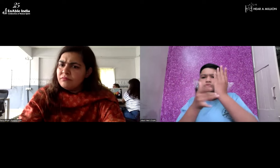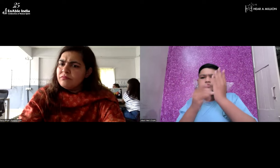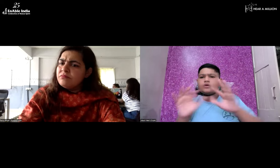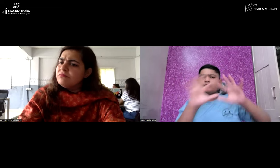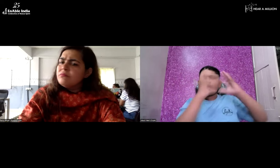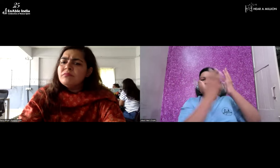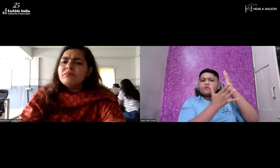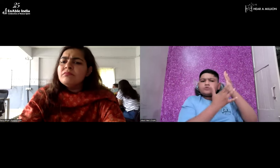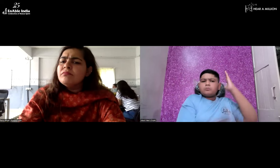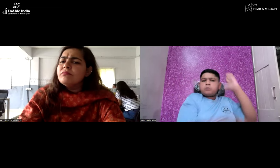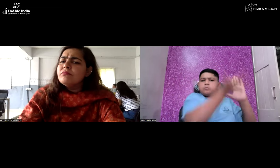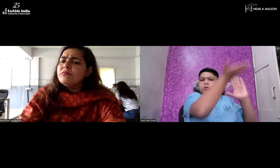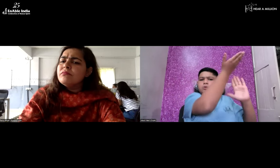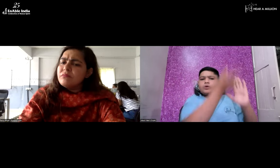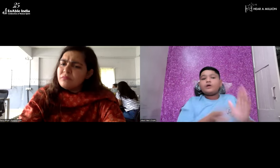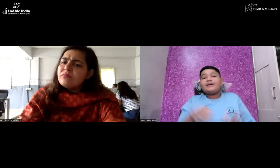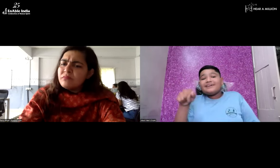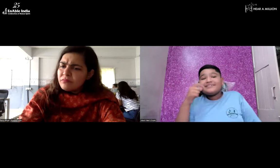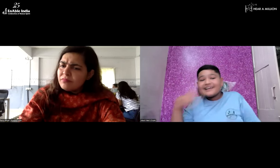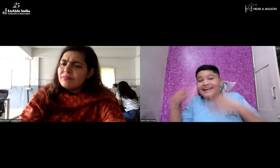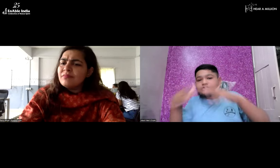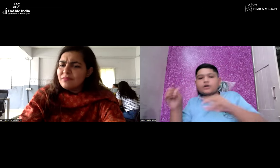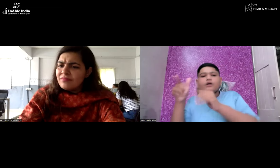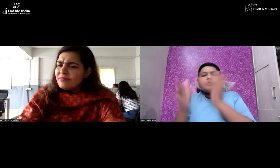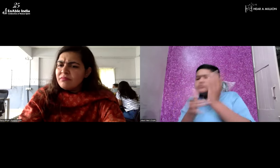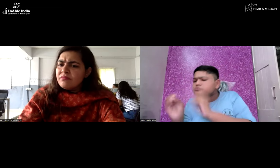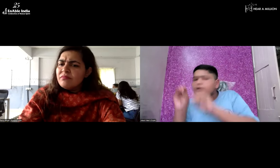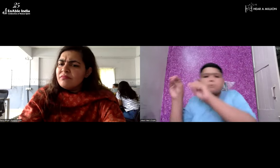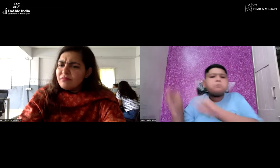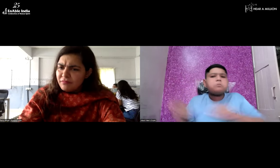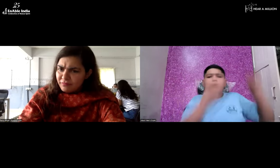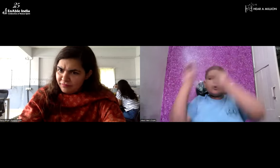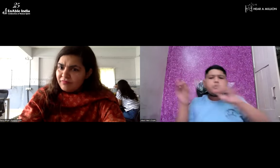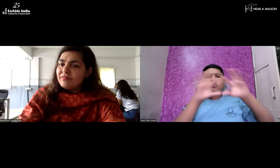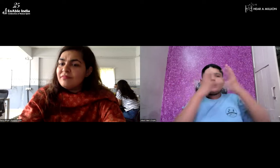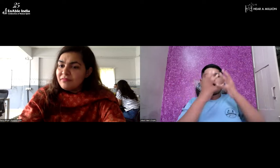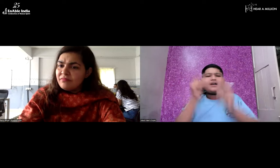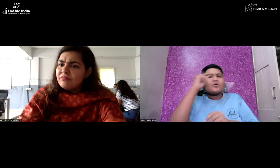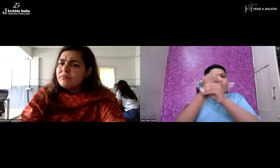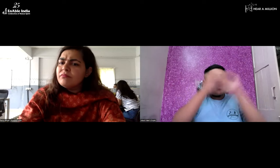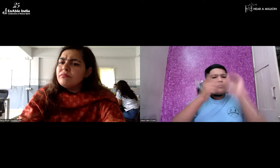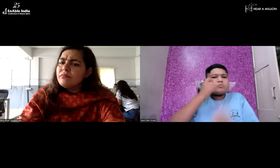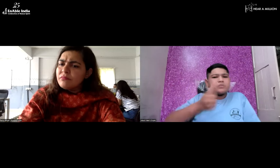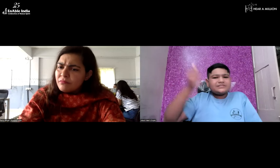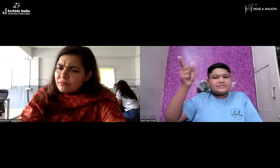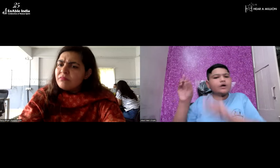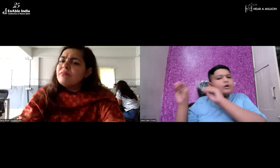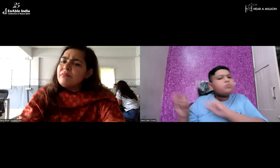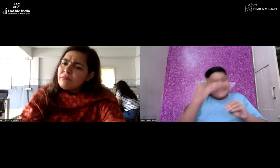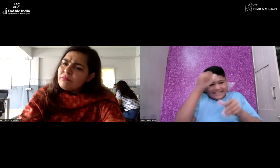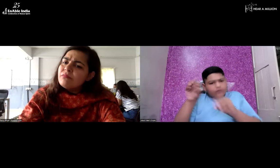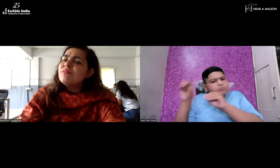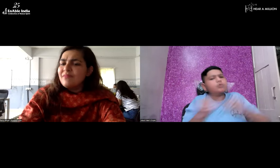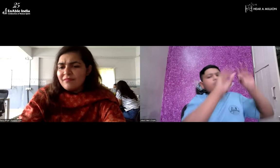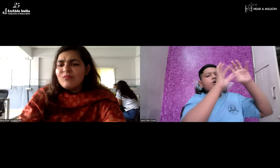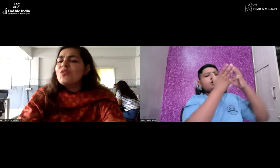or anything, so rather than traveling all the way there, there would be this teleportation device. Oh, you think that could be there?